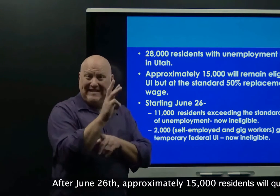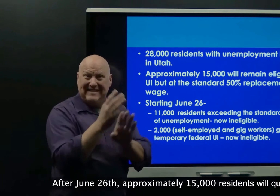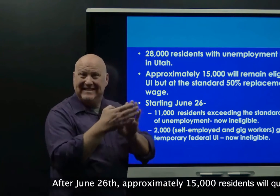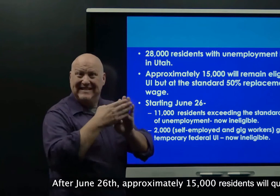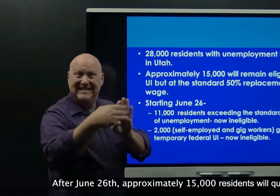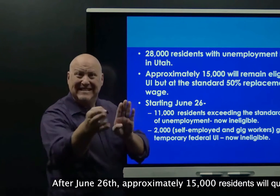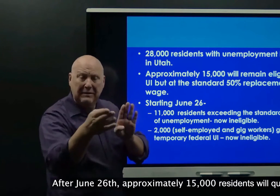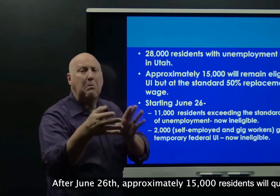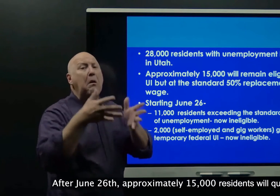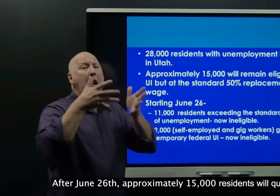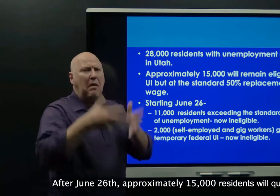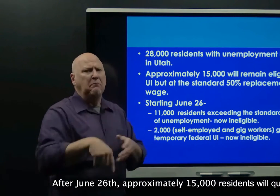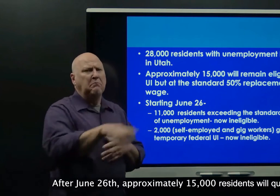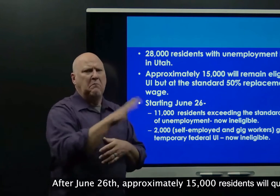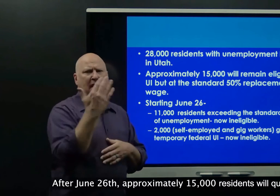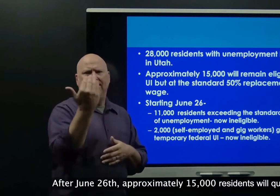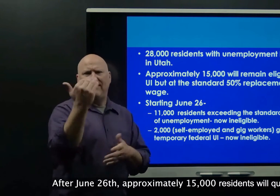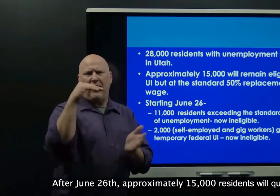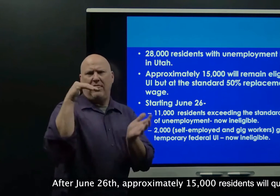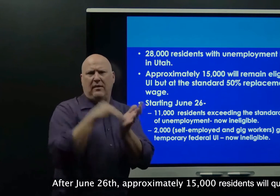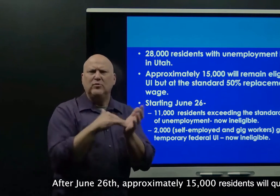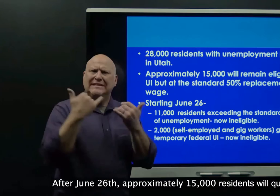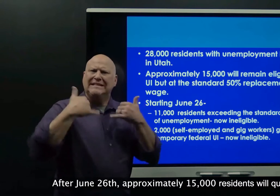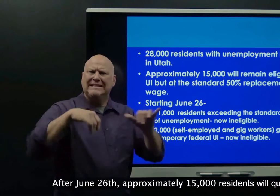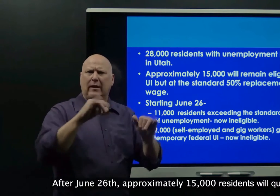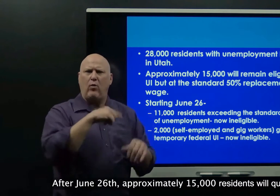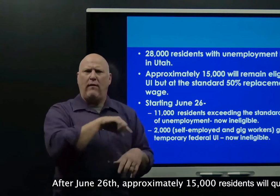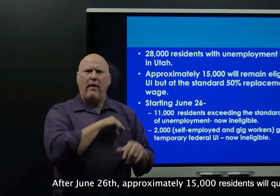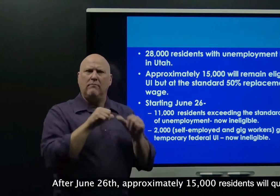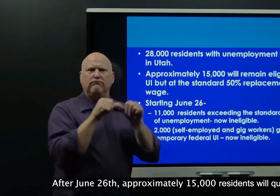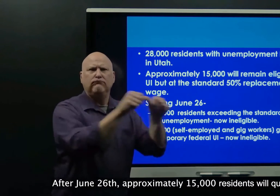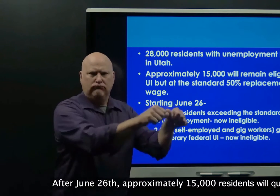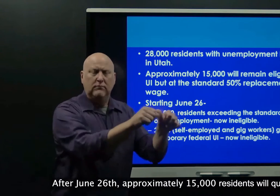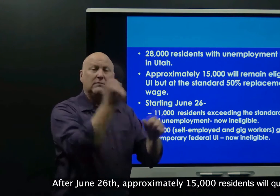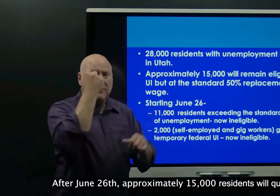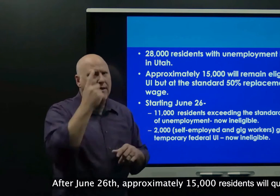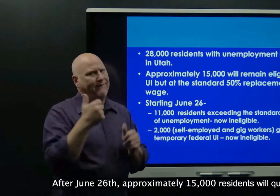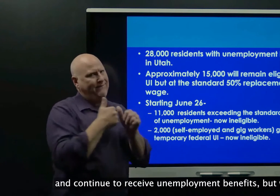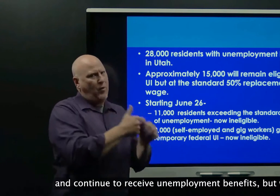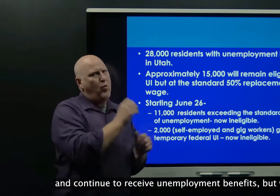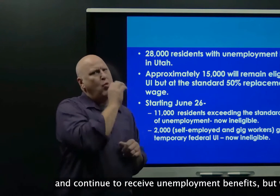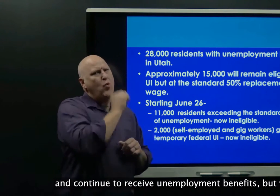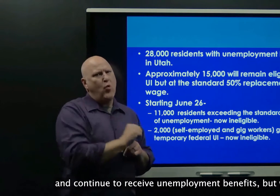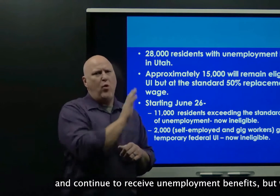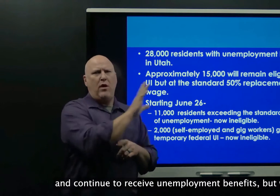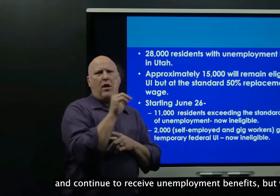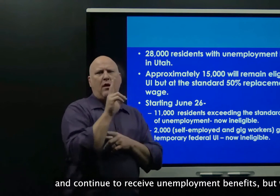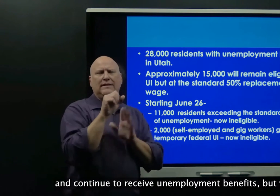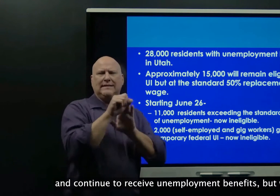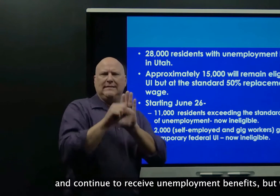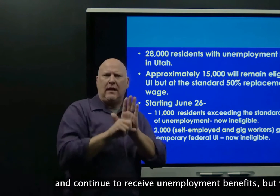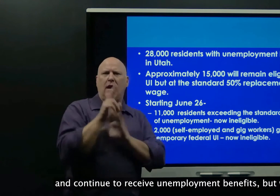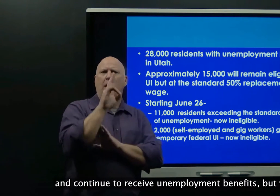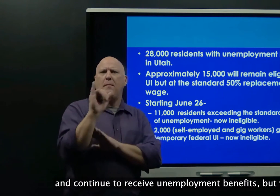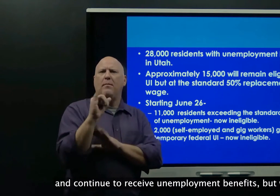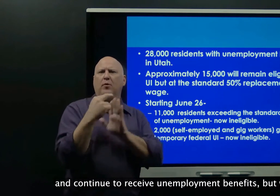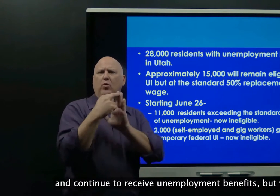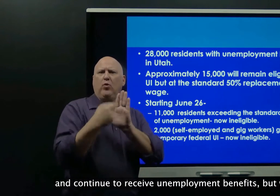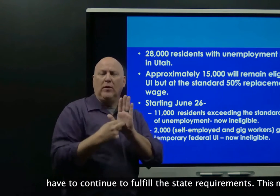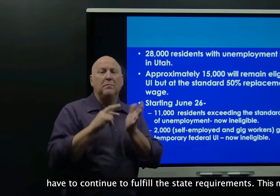After June 26th, approximately 15,000 residents will qualify and continue to receive unemployment benefits, but will have to